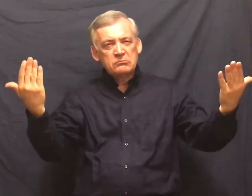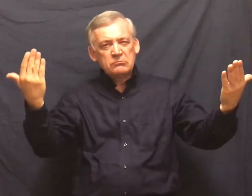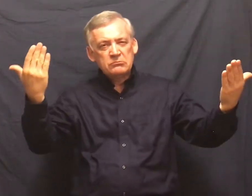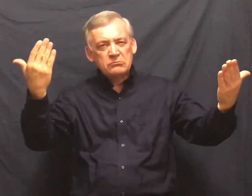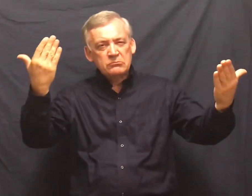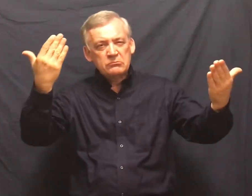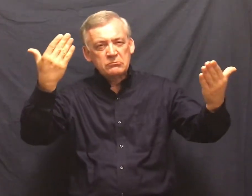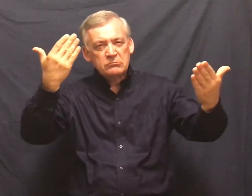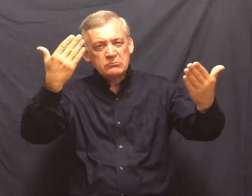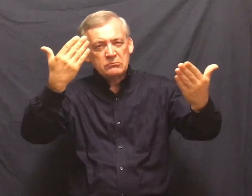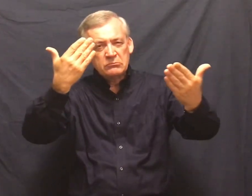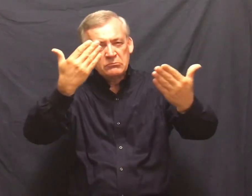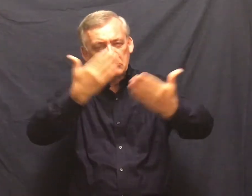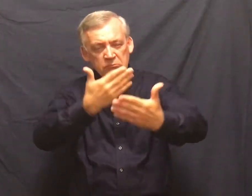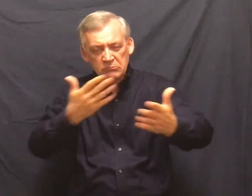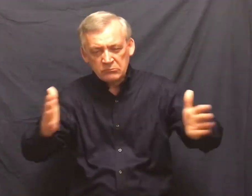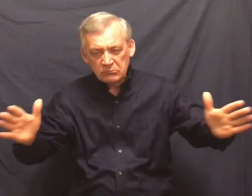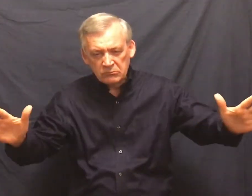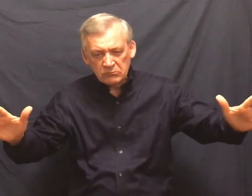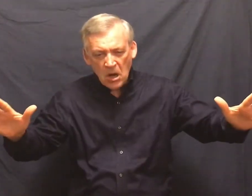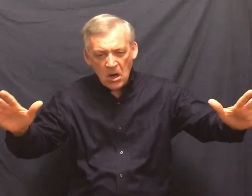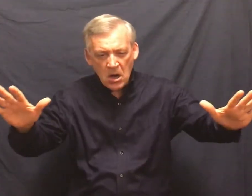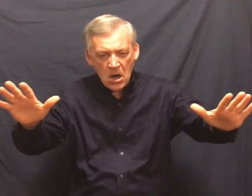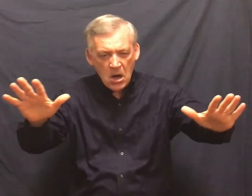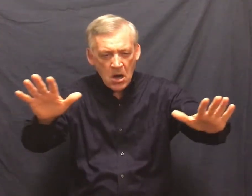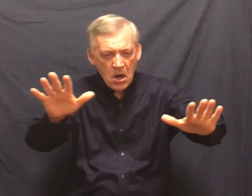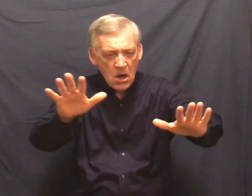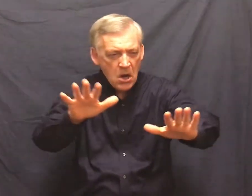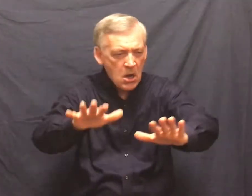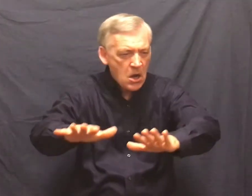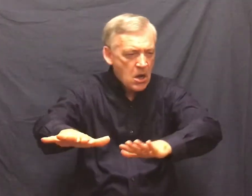The shadow in the valley was blue and soft.